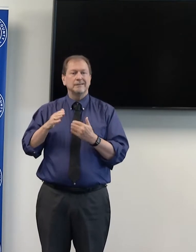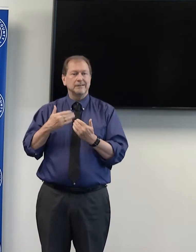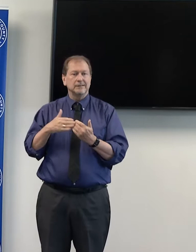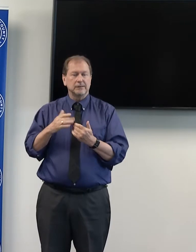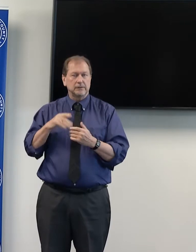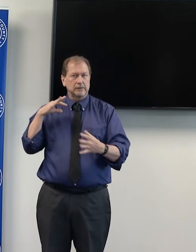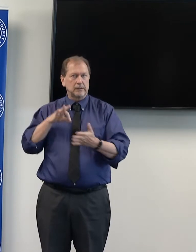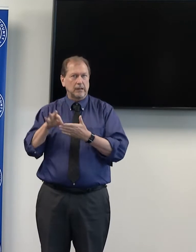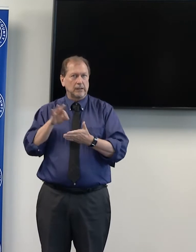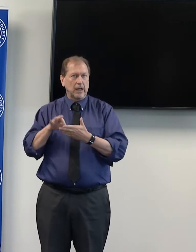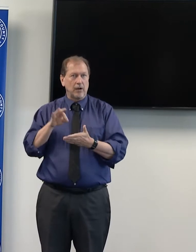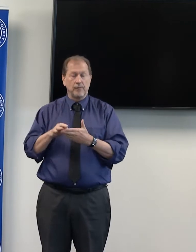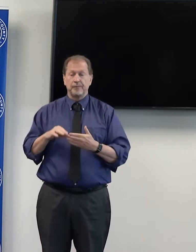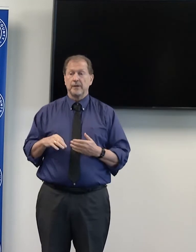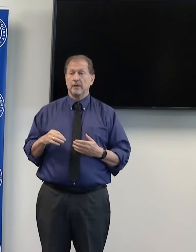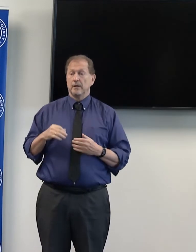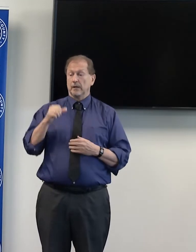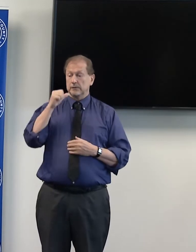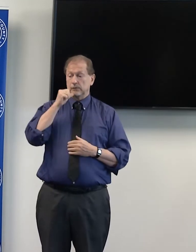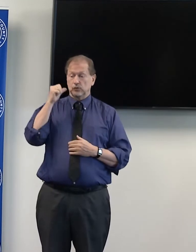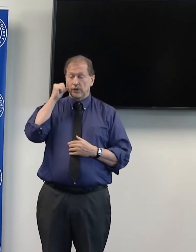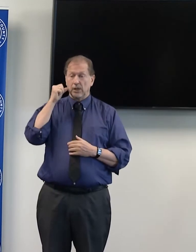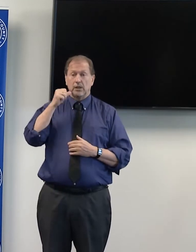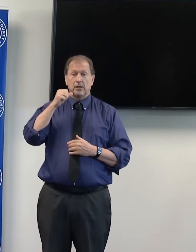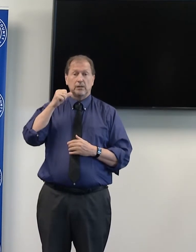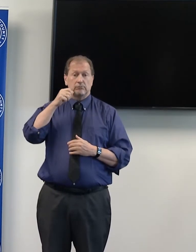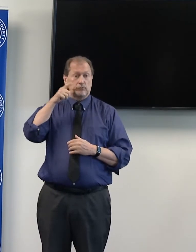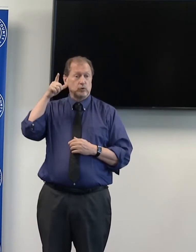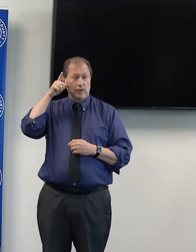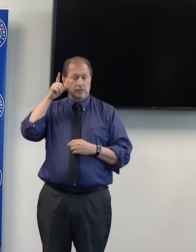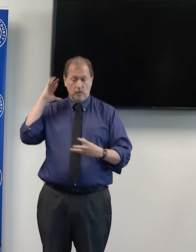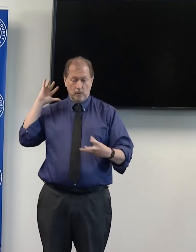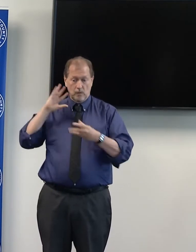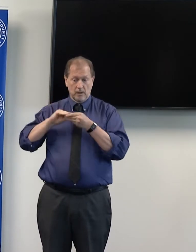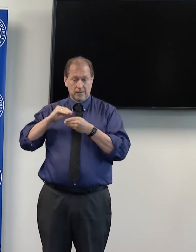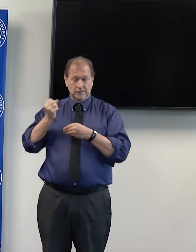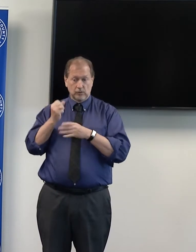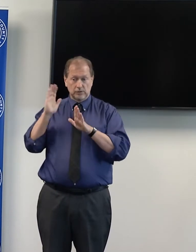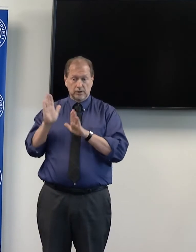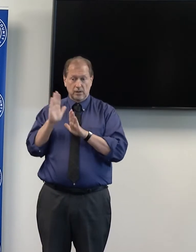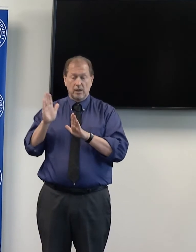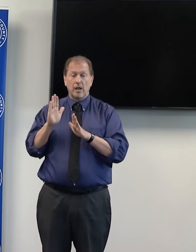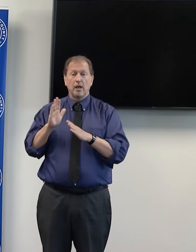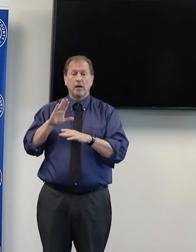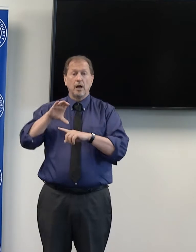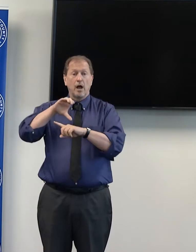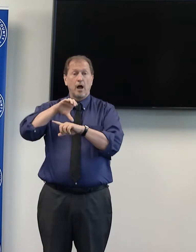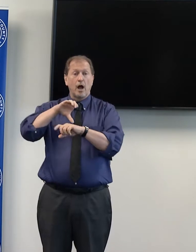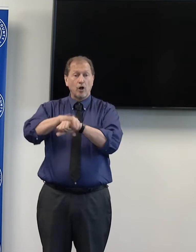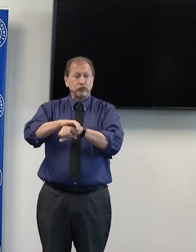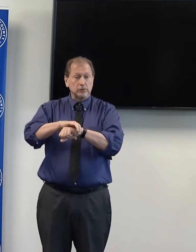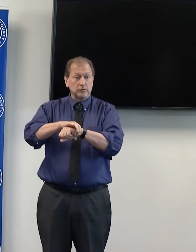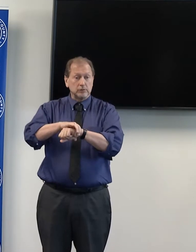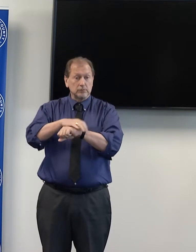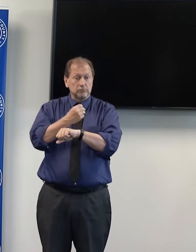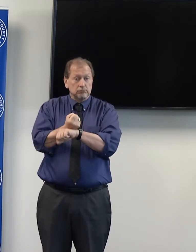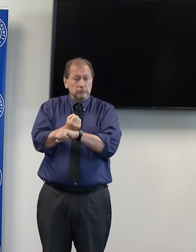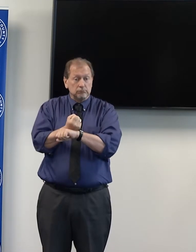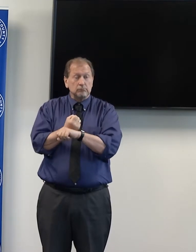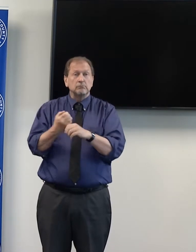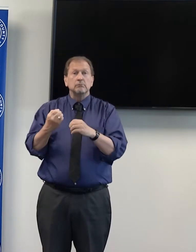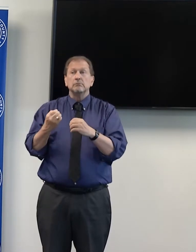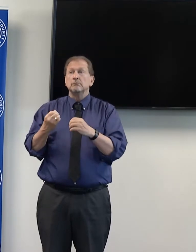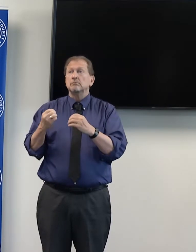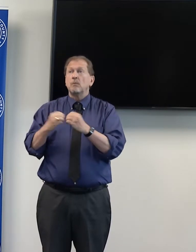of arrests over the course of the last day or two is definitely, over 1,000 for sure. It's probably closer